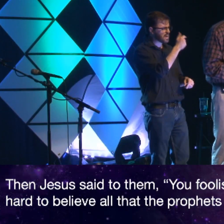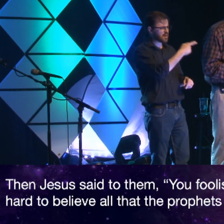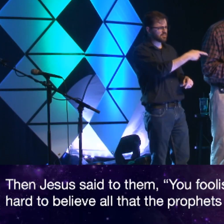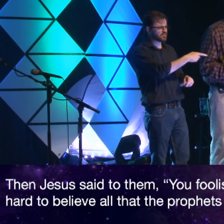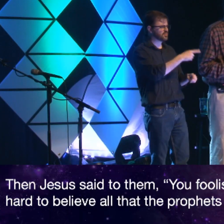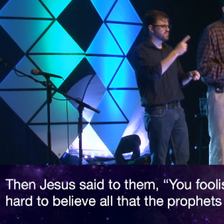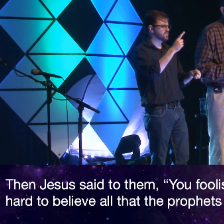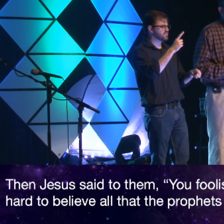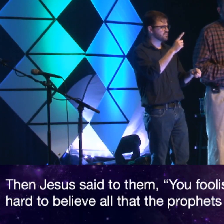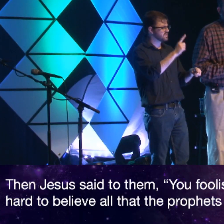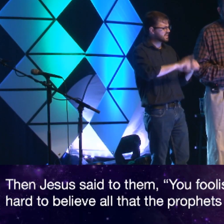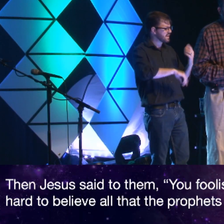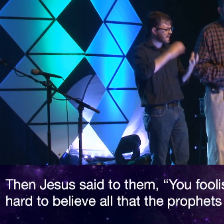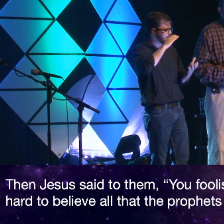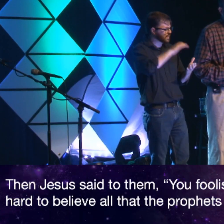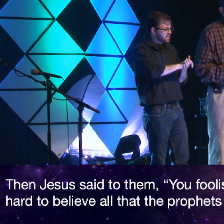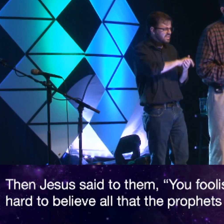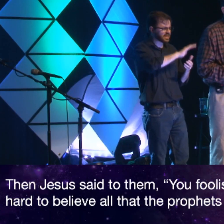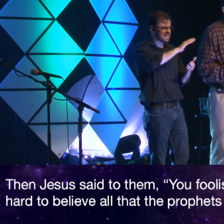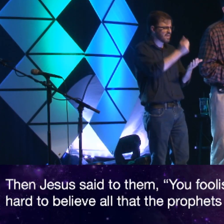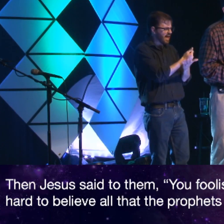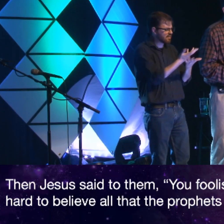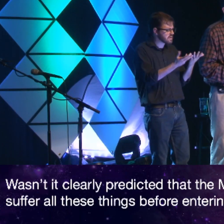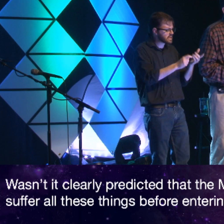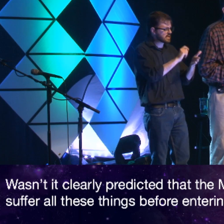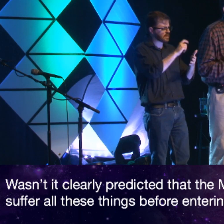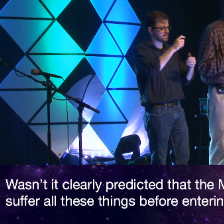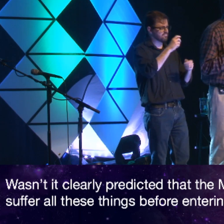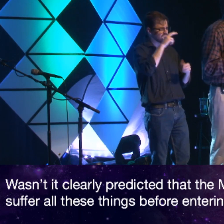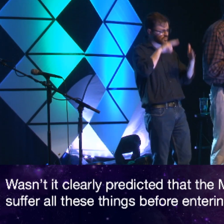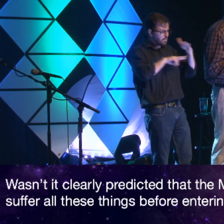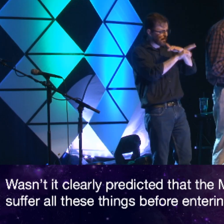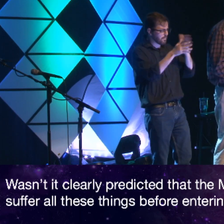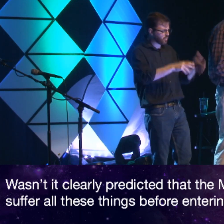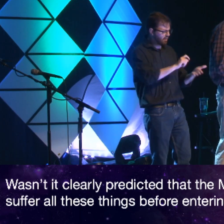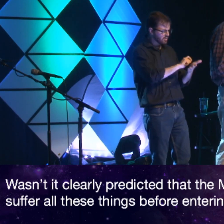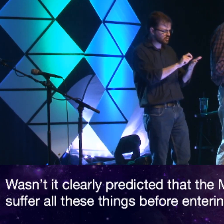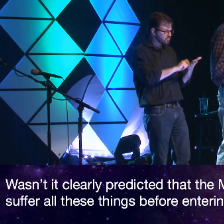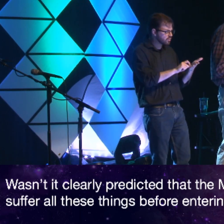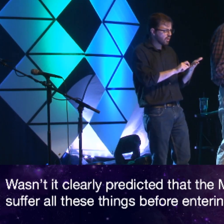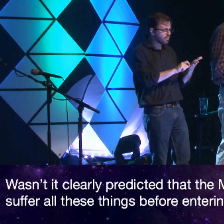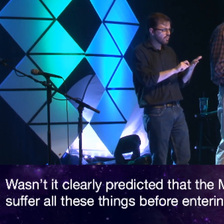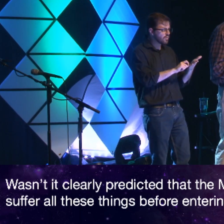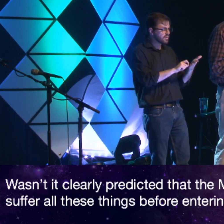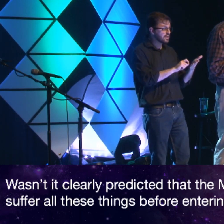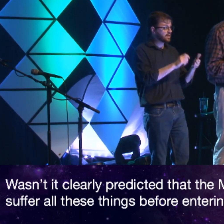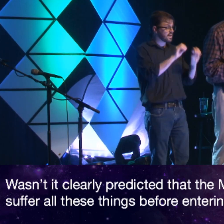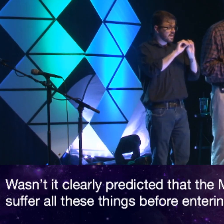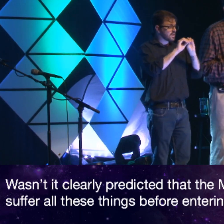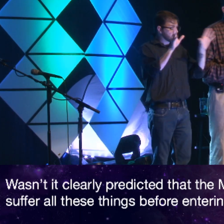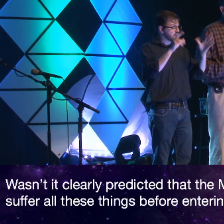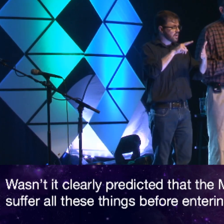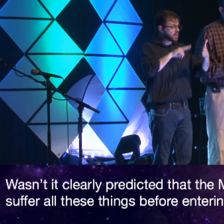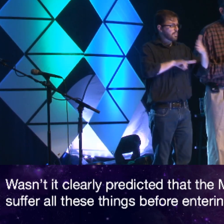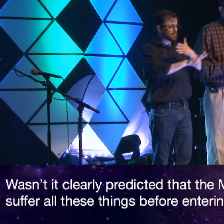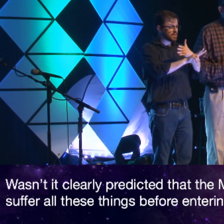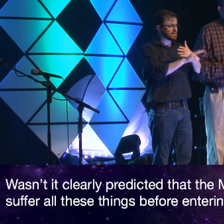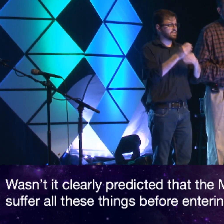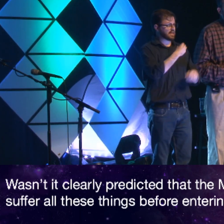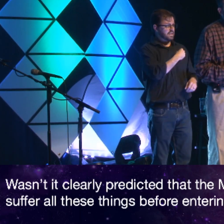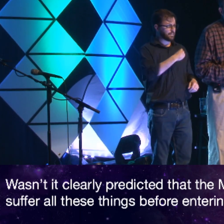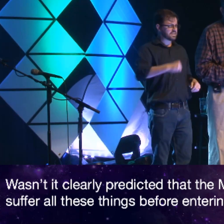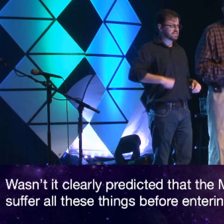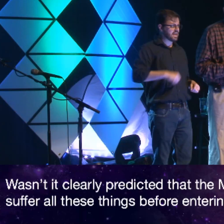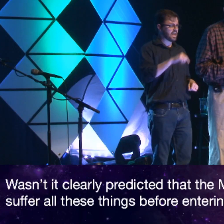to believe all that the prophets wrote in the scriptures. Wasn't it clearly predicted that the Messiah would have to suffer all